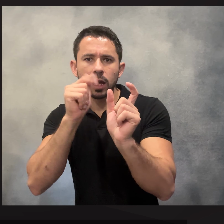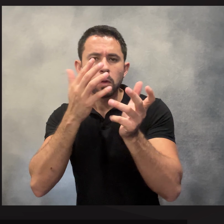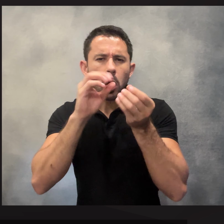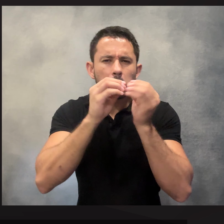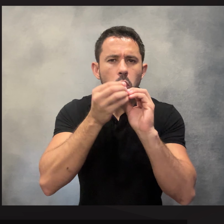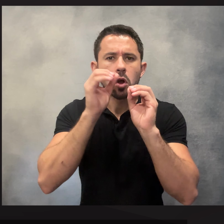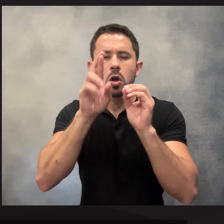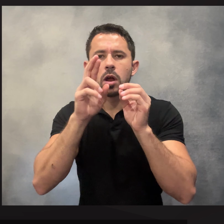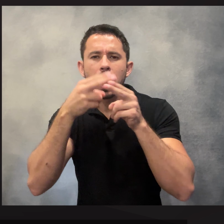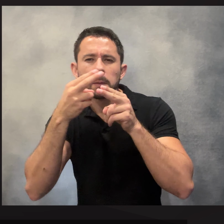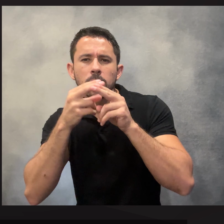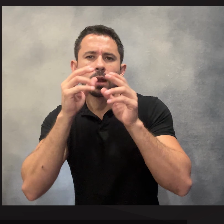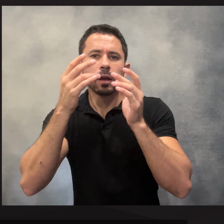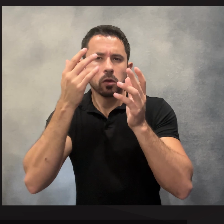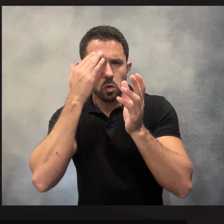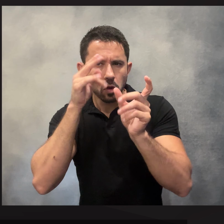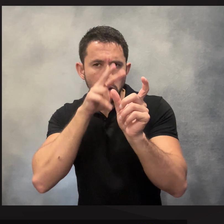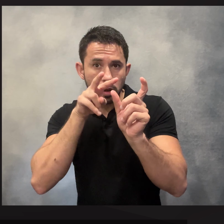filter.